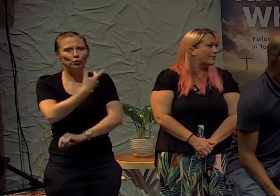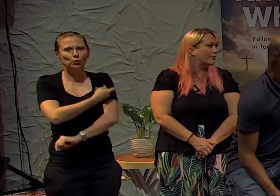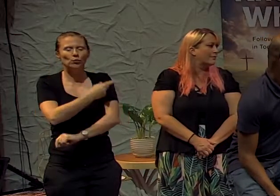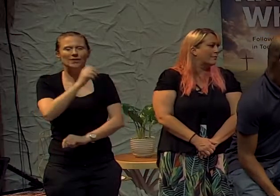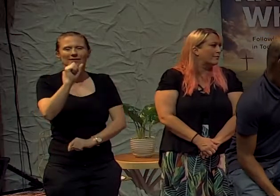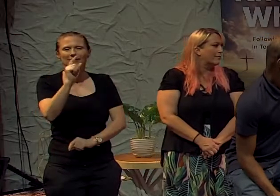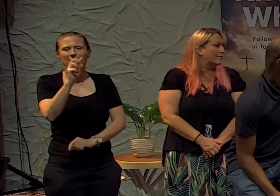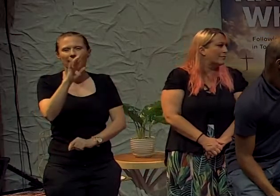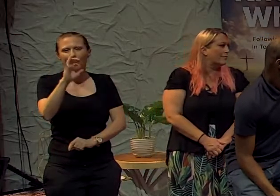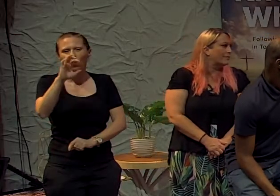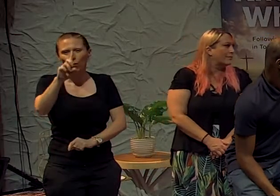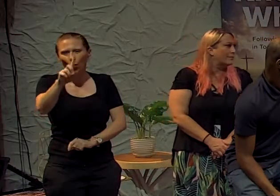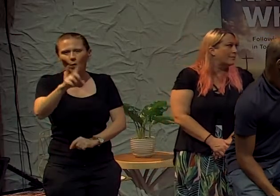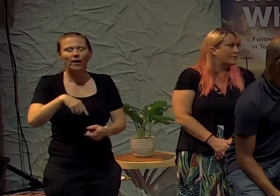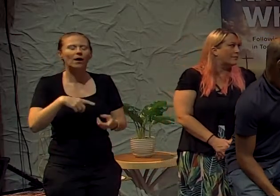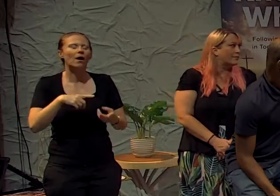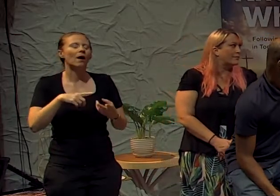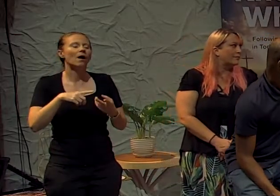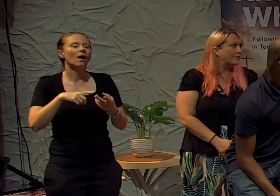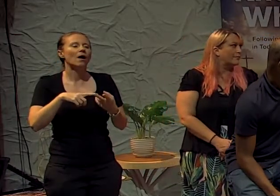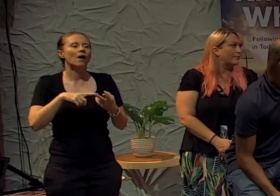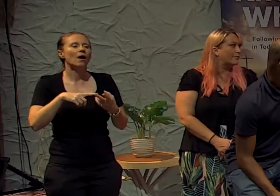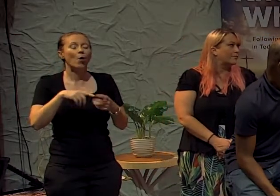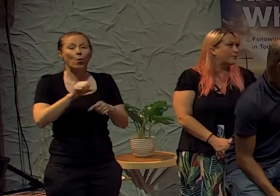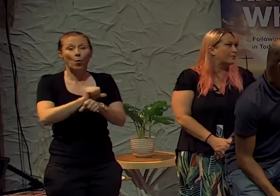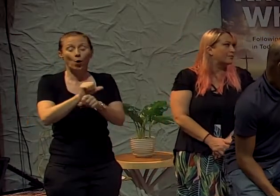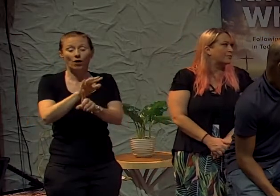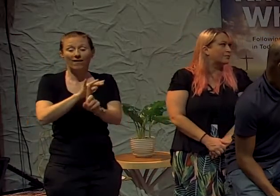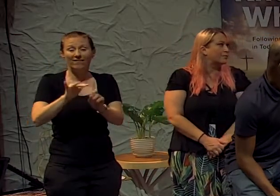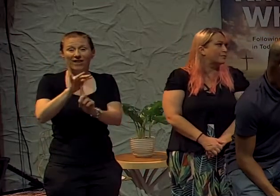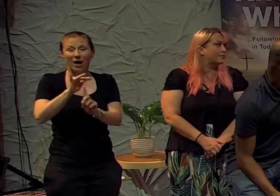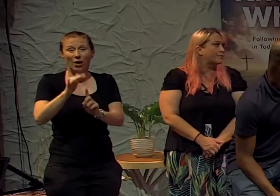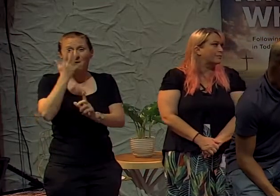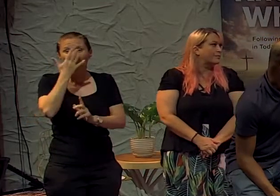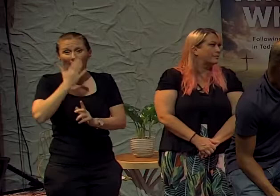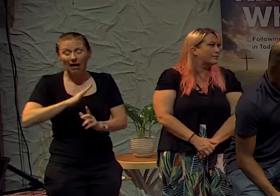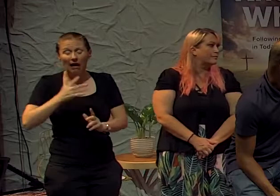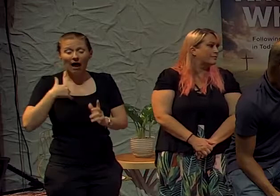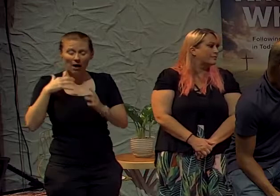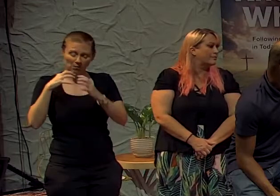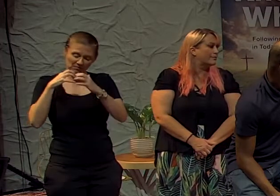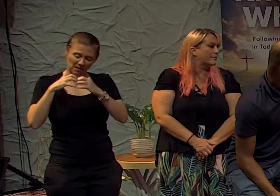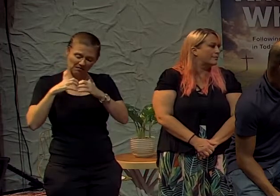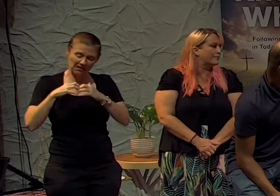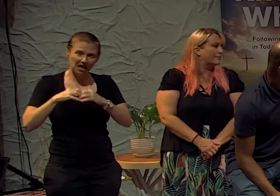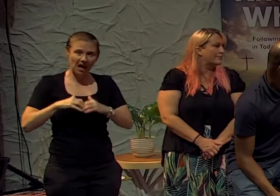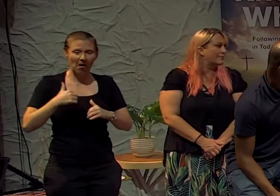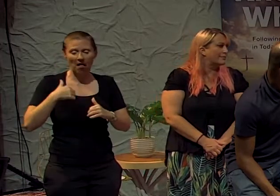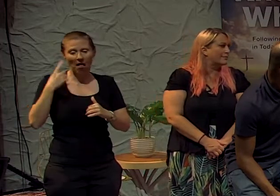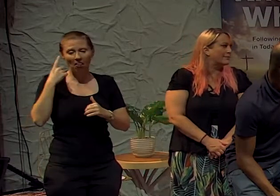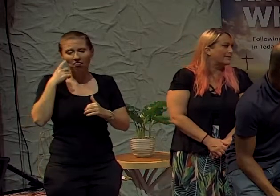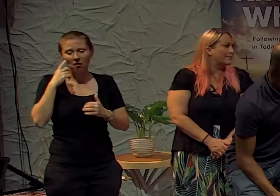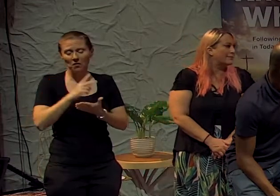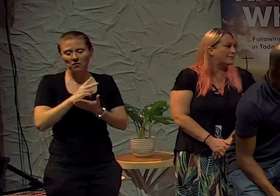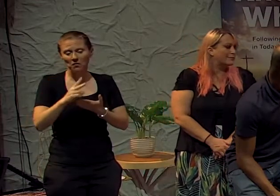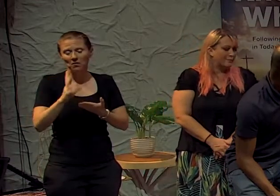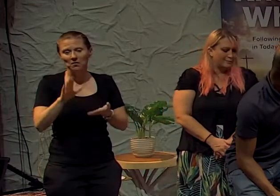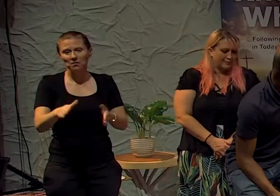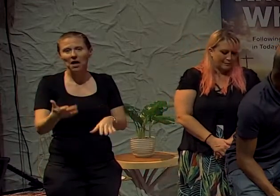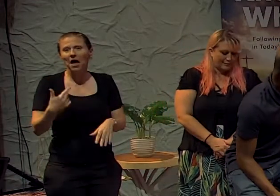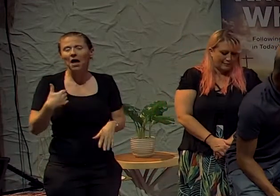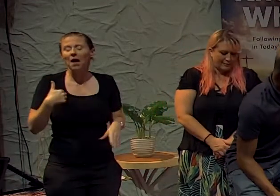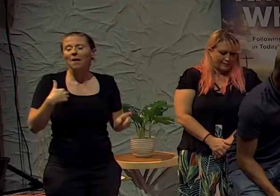was melting down, and literally it lasted what I thought was going to be 2 weeks. And I remember telling everybody,